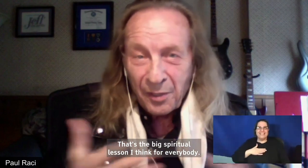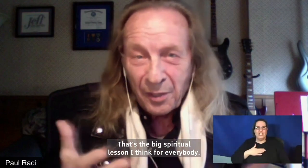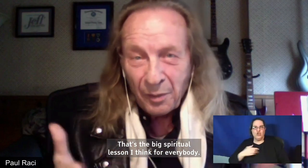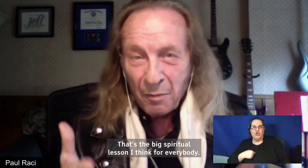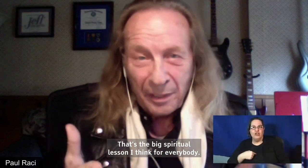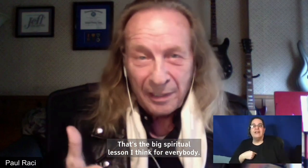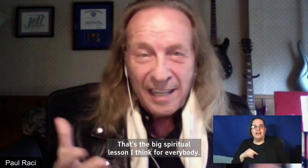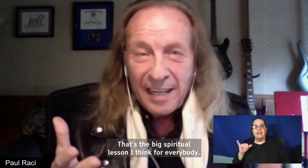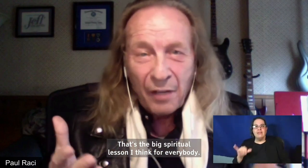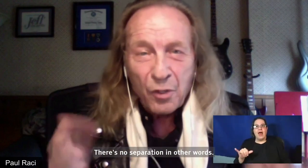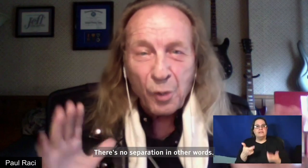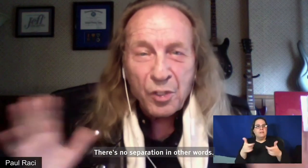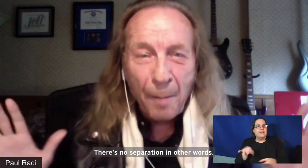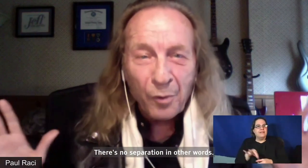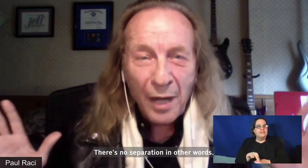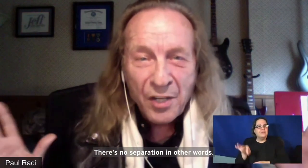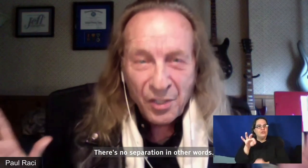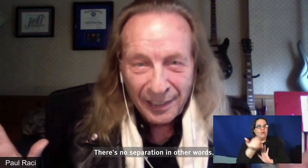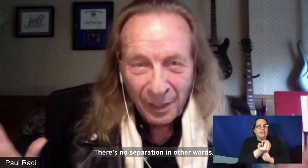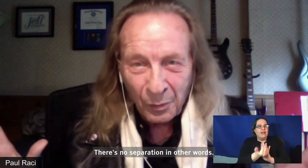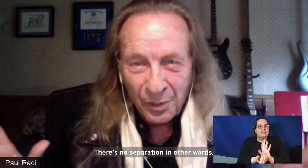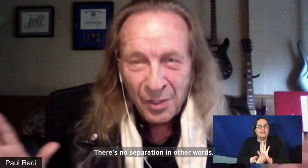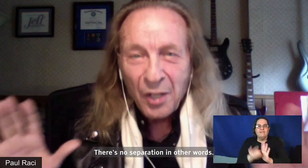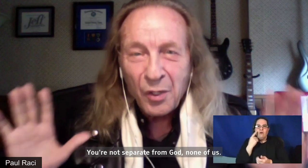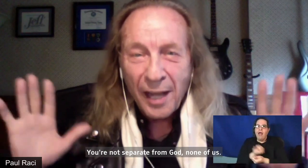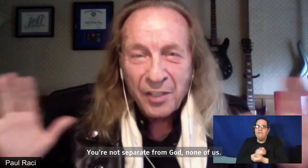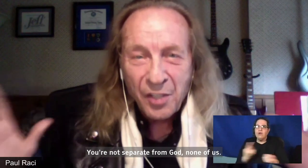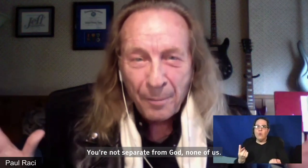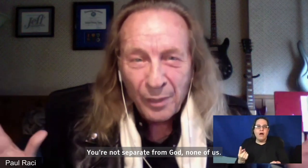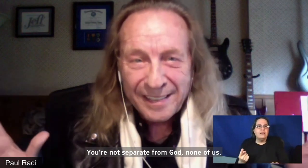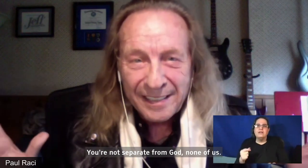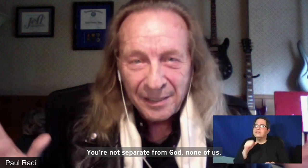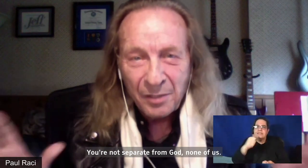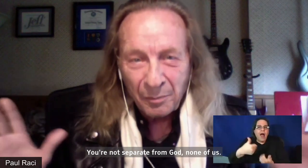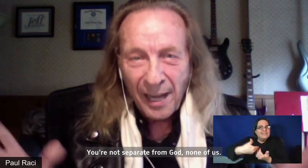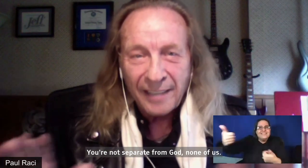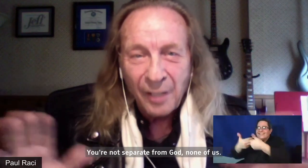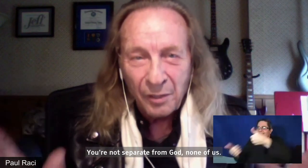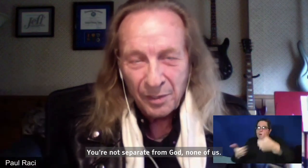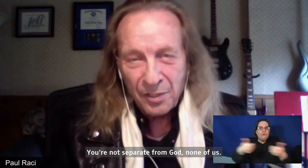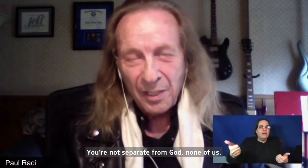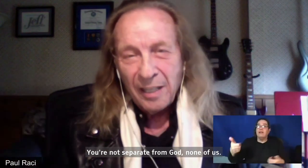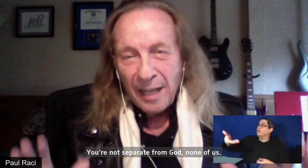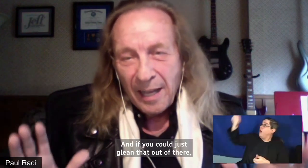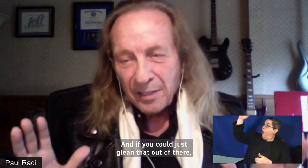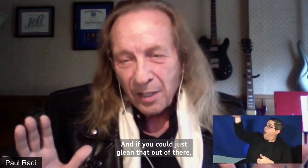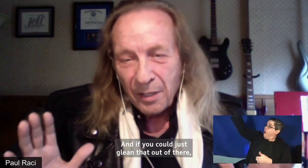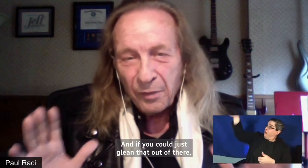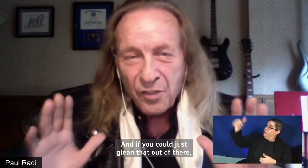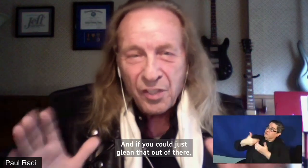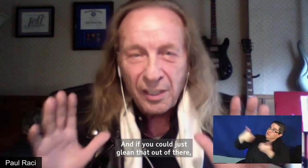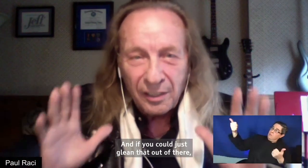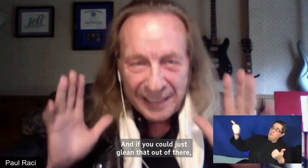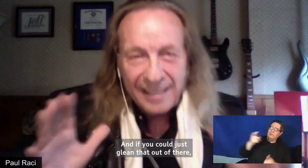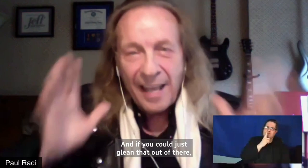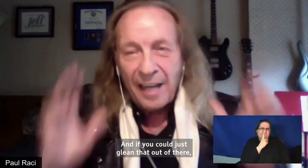lesson, I think, for everybody. There's no separation, in other words. You're not separate from God, none of us. And if you